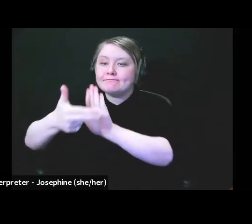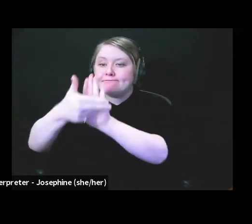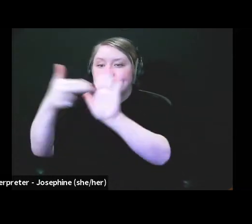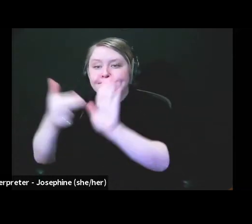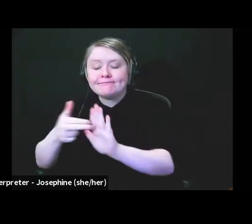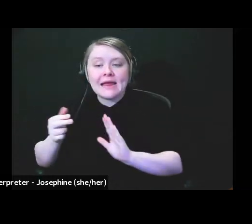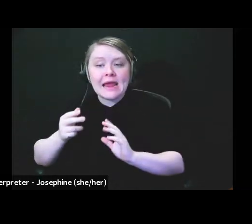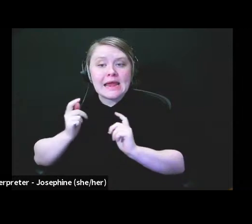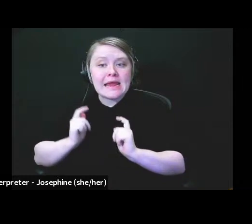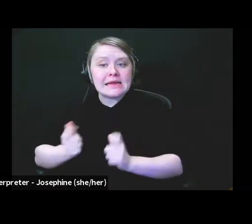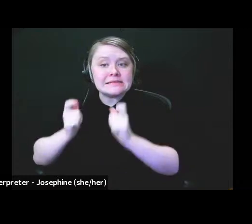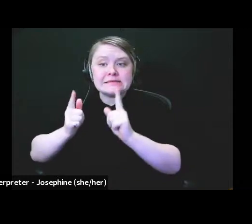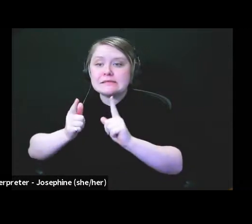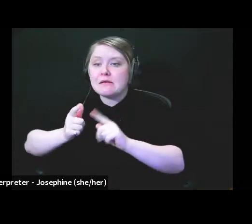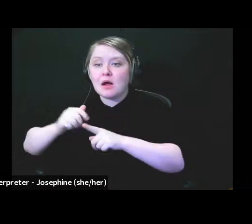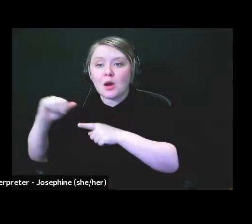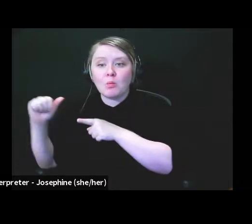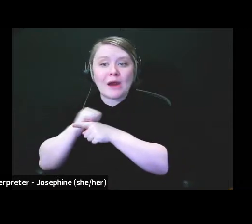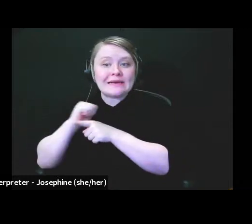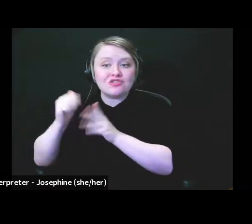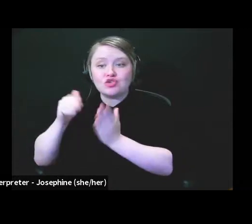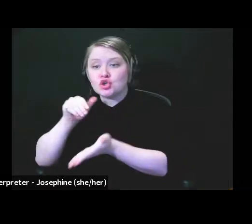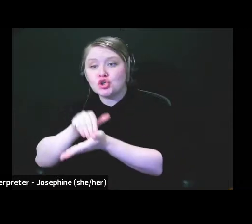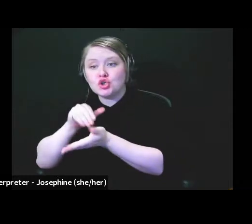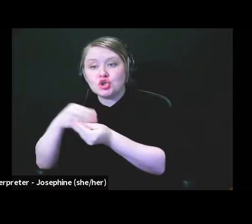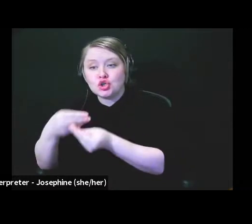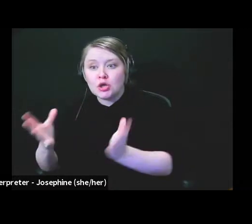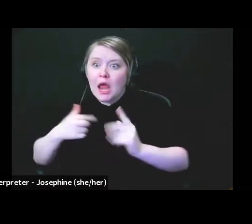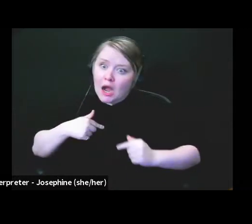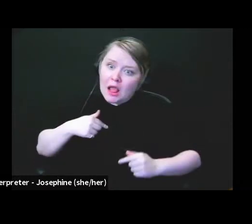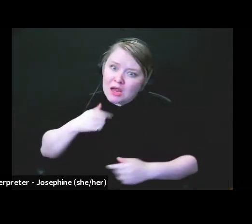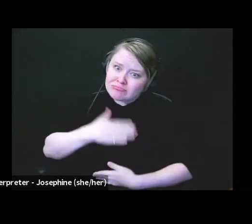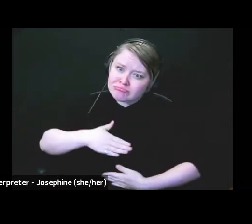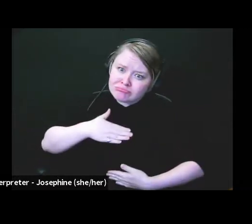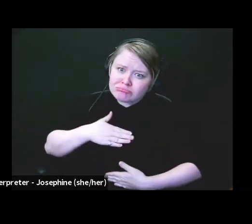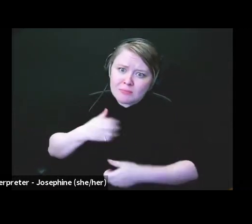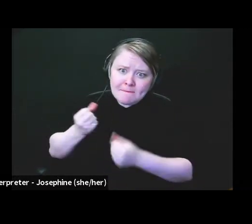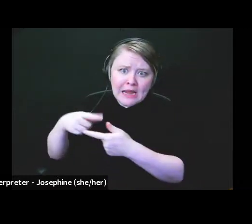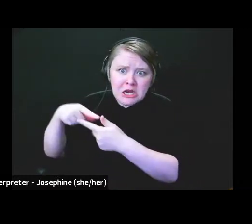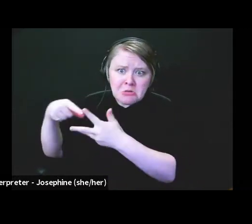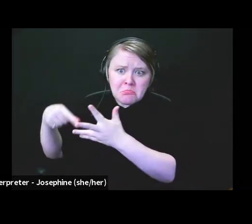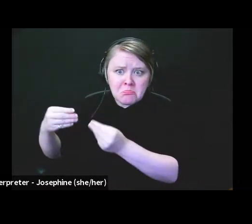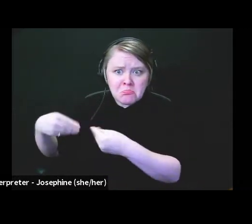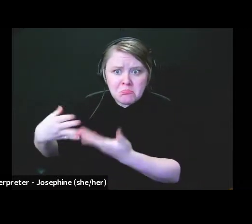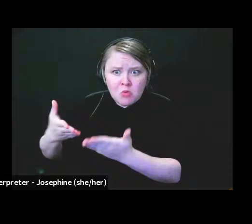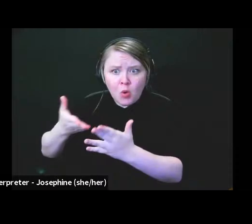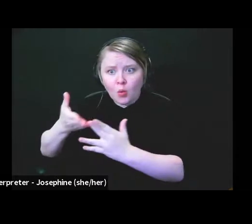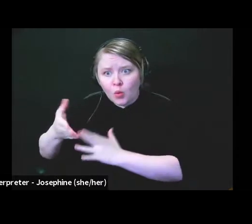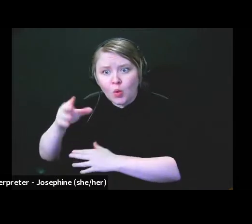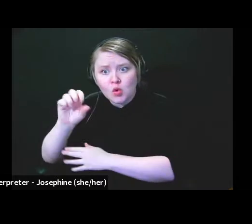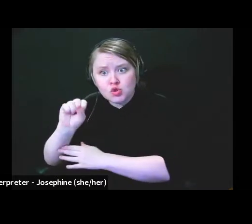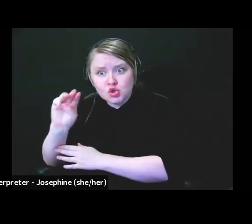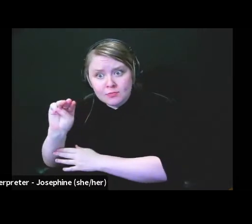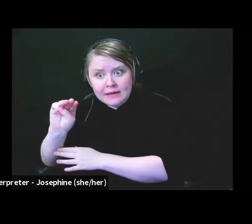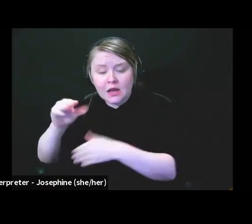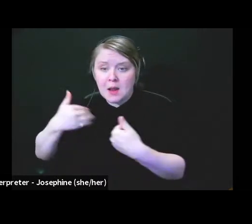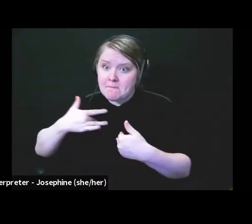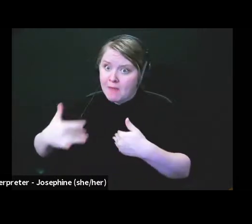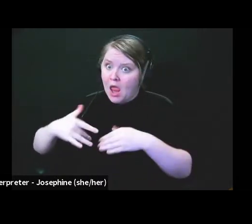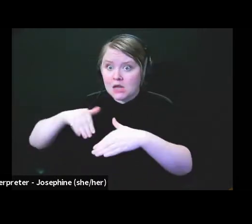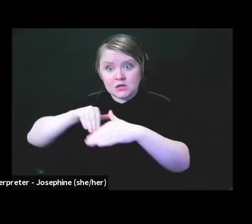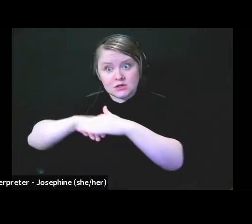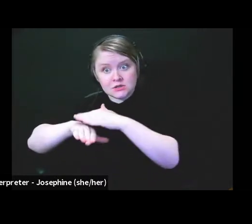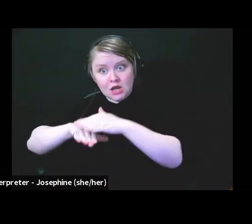practitioners. And believe me, I appreciate a lot of what people are offering via social media because it's very accessible.